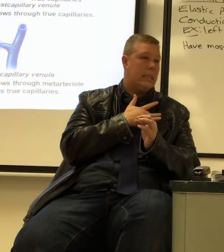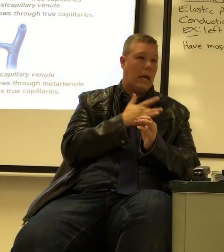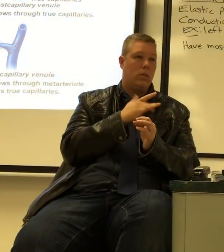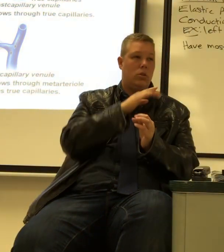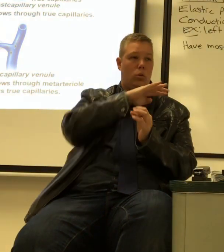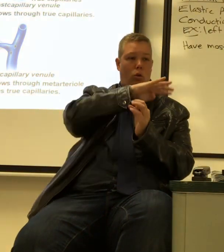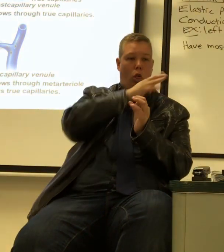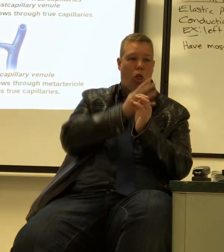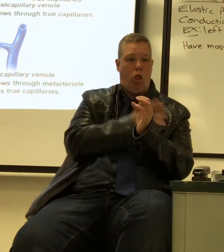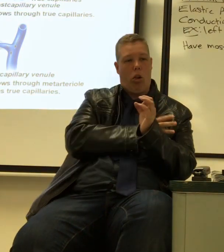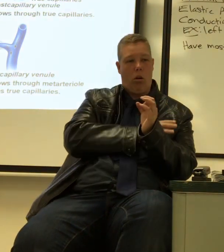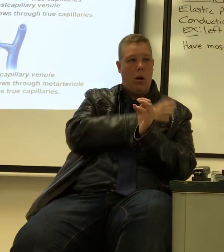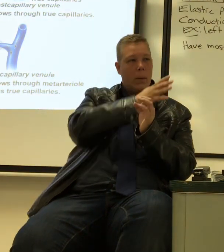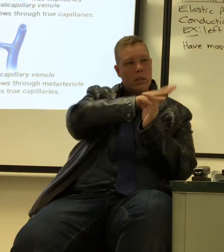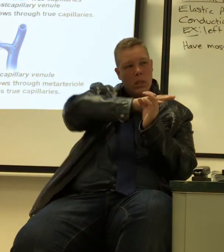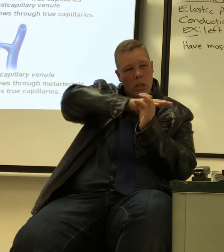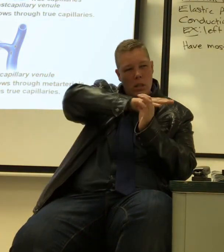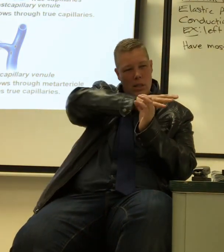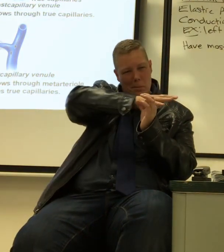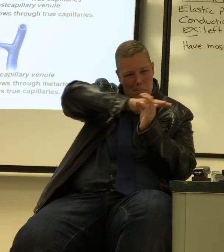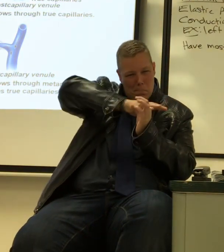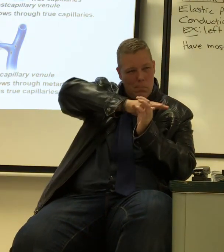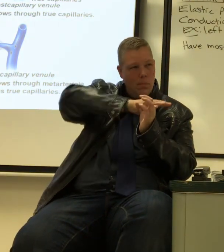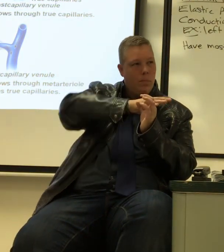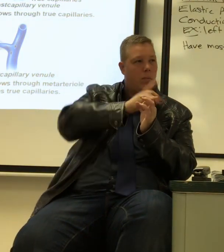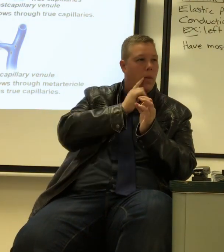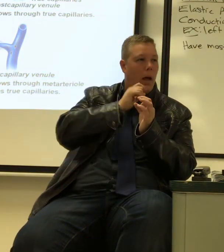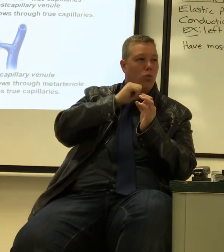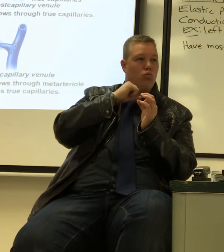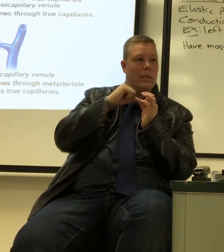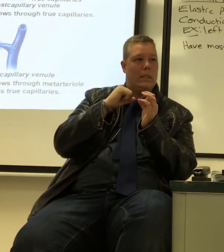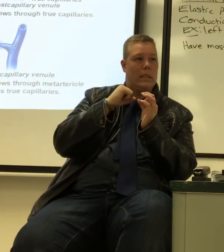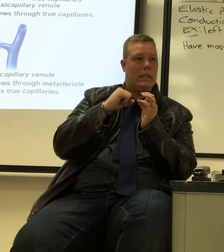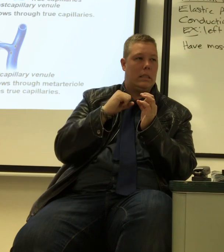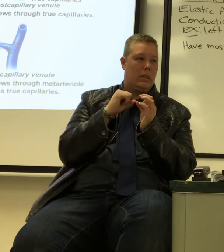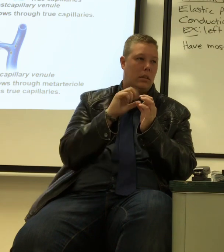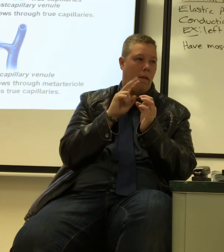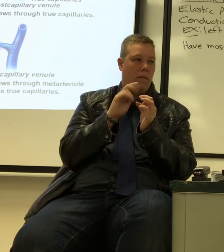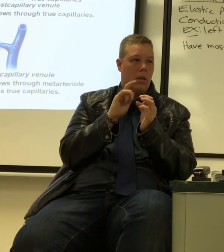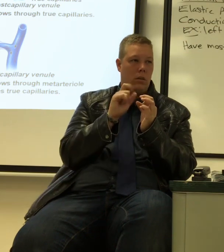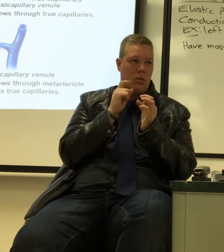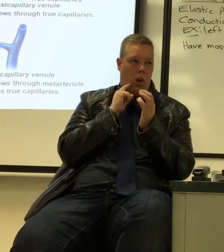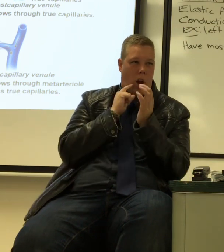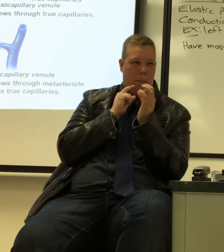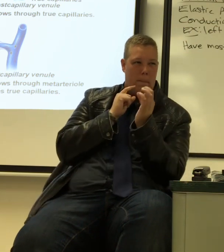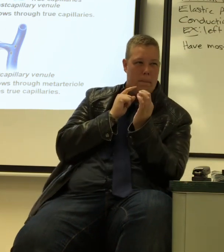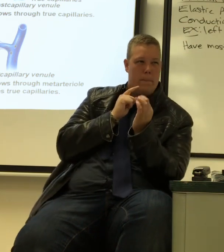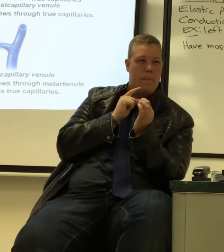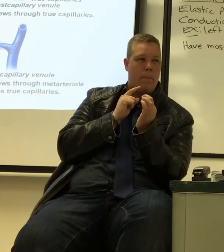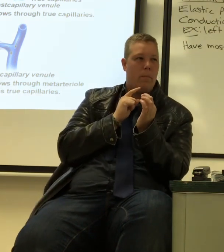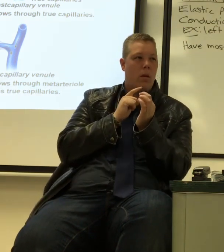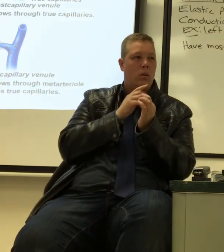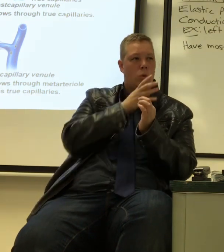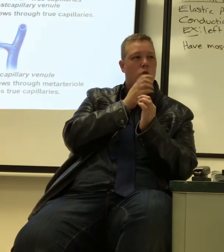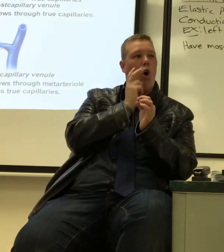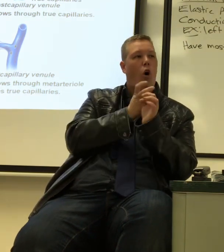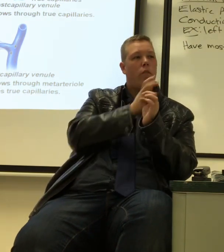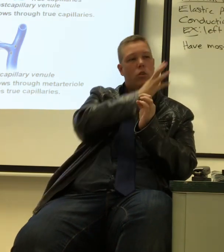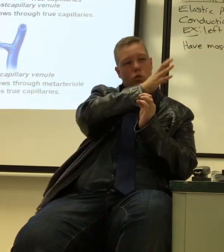large arteries because your resistance vessels are, clamping down with those precapillary